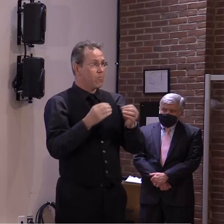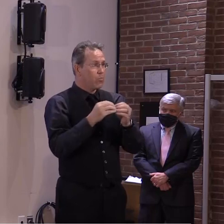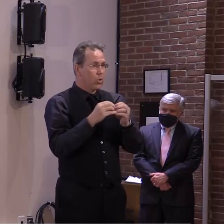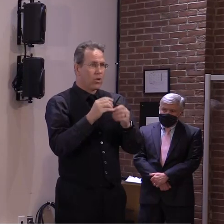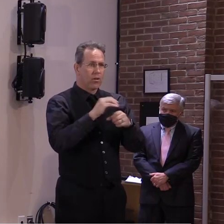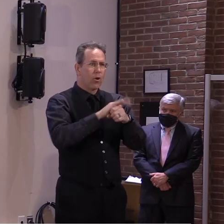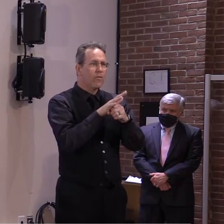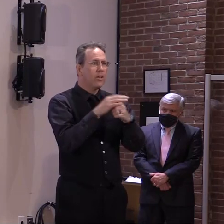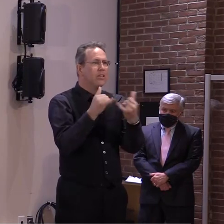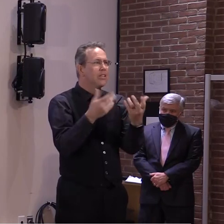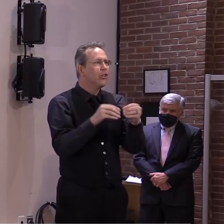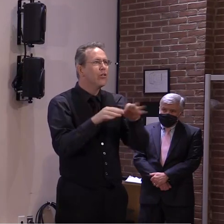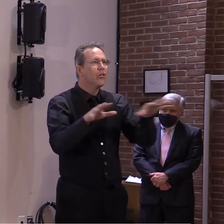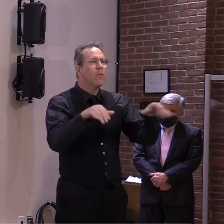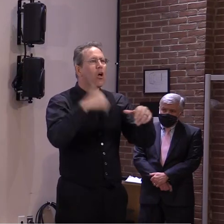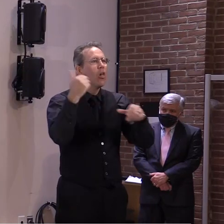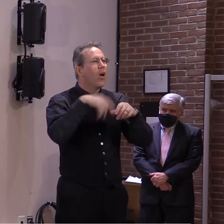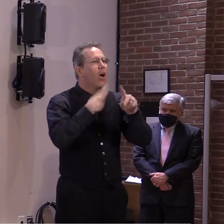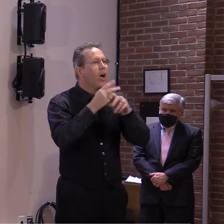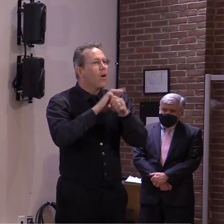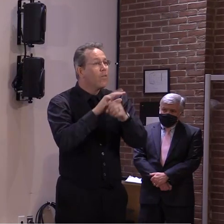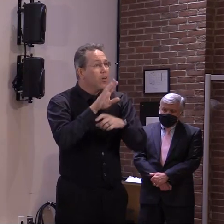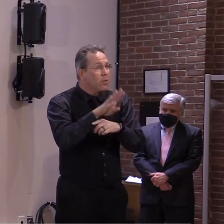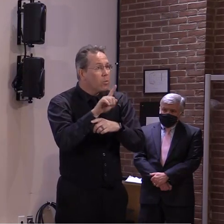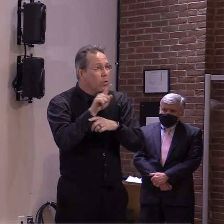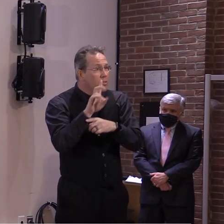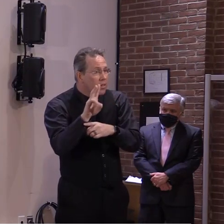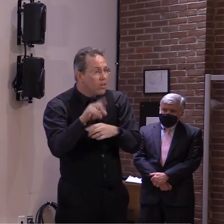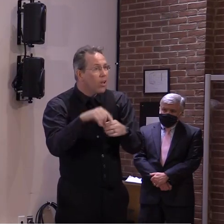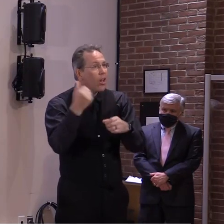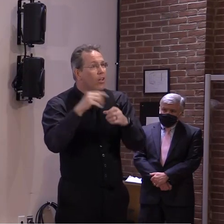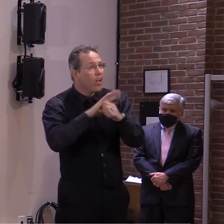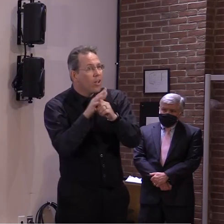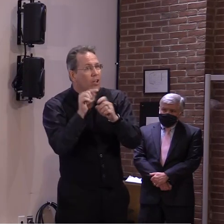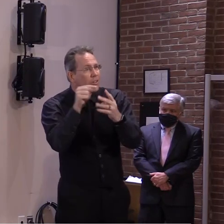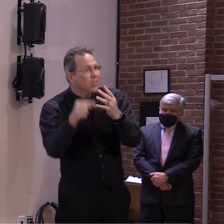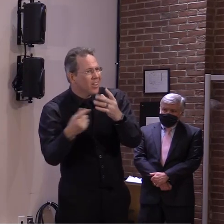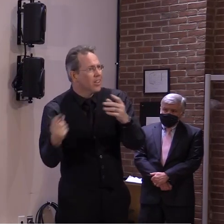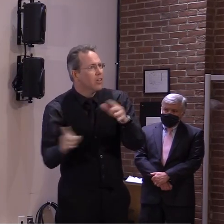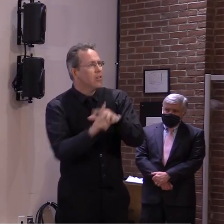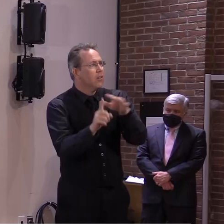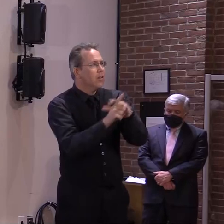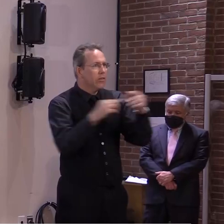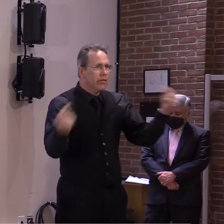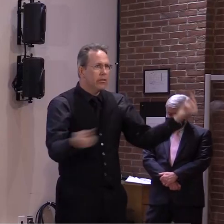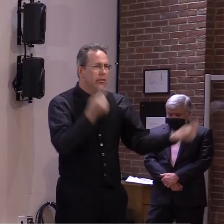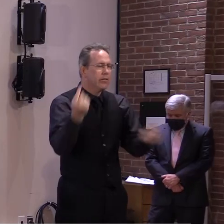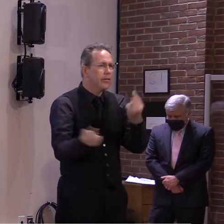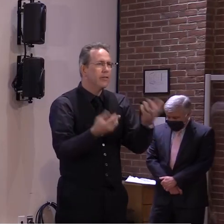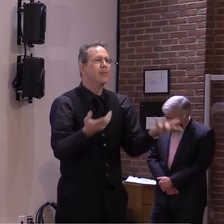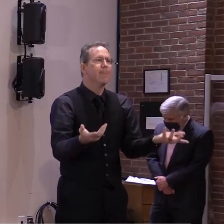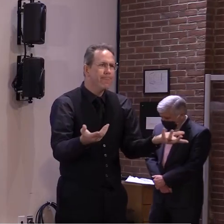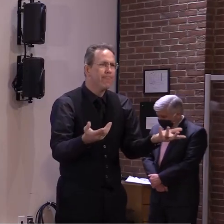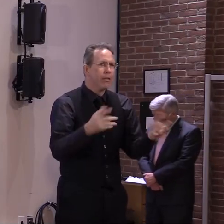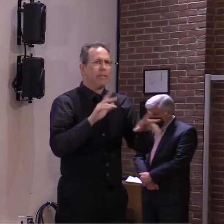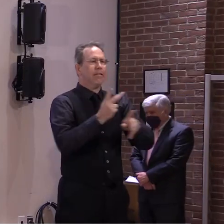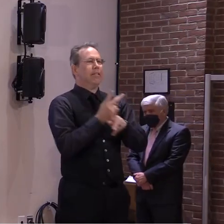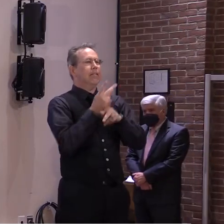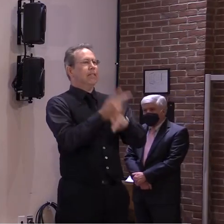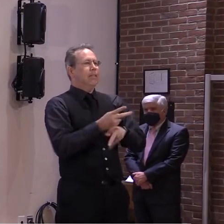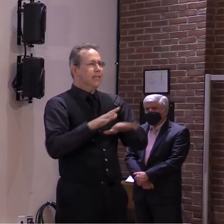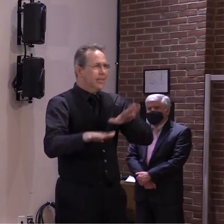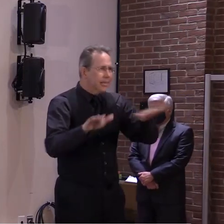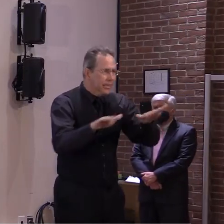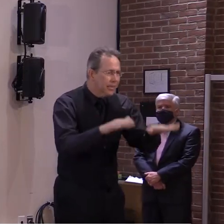people. And we feel very comfortable knowing that because we're testing adequately so that that positivity rate